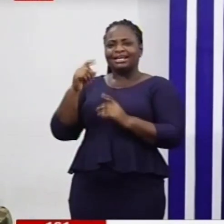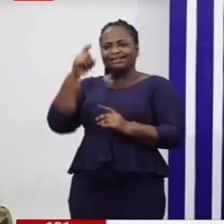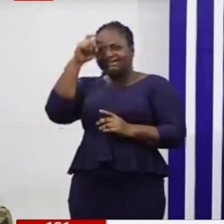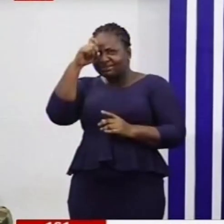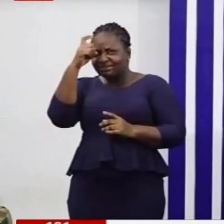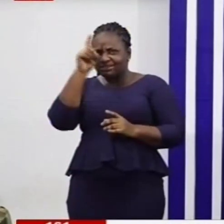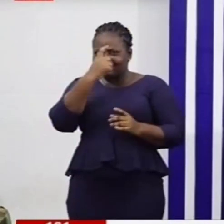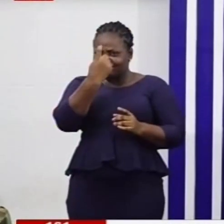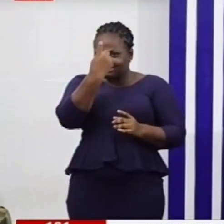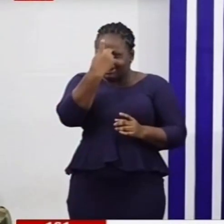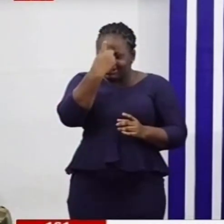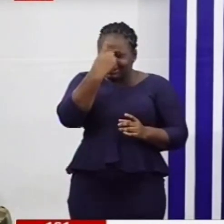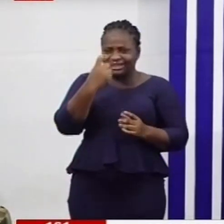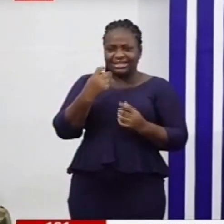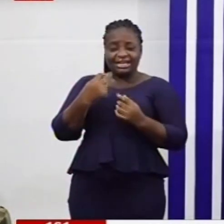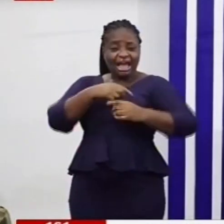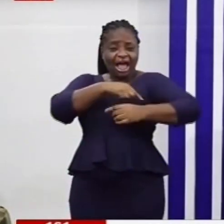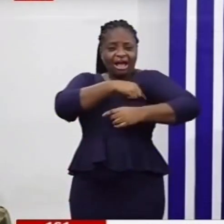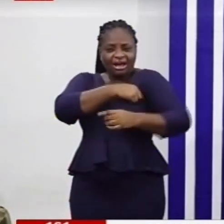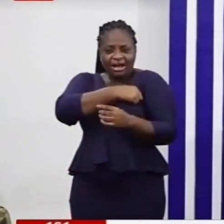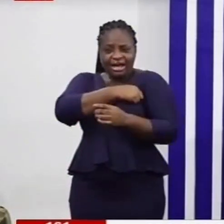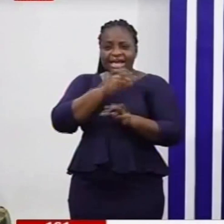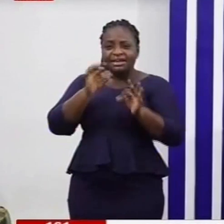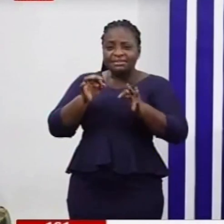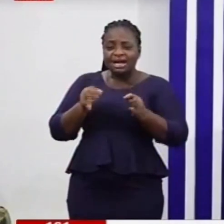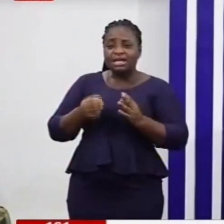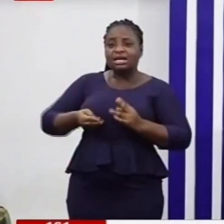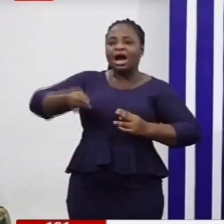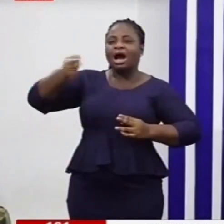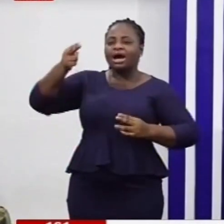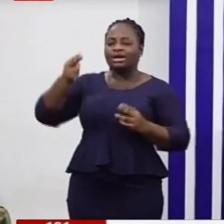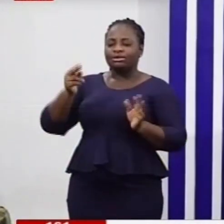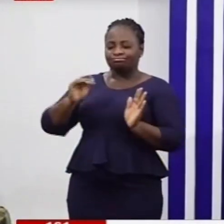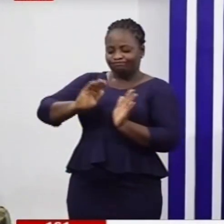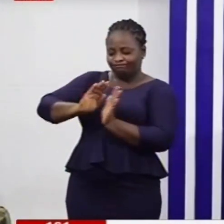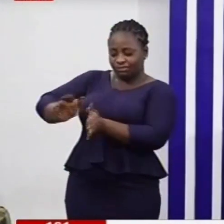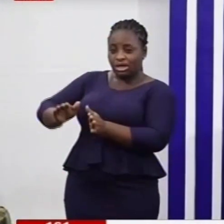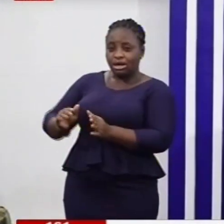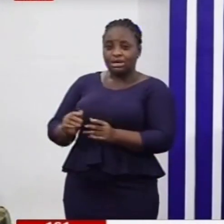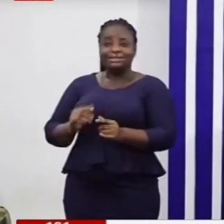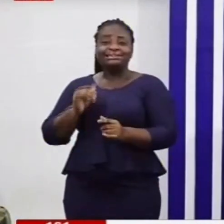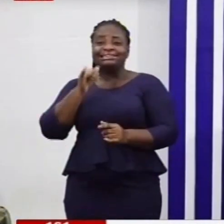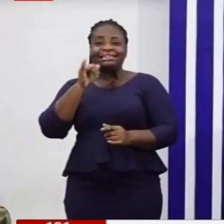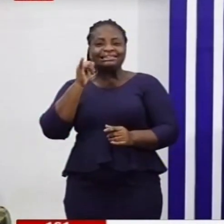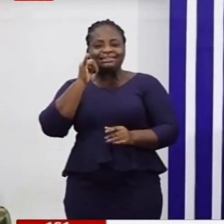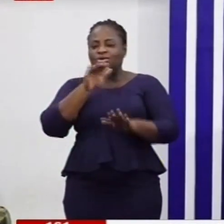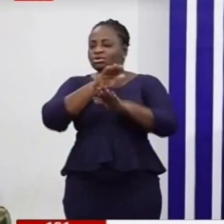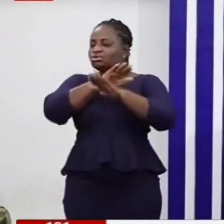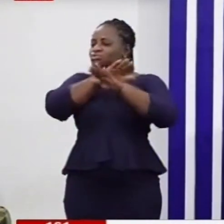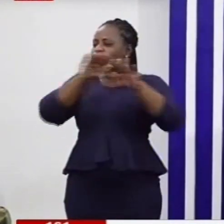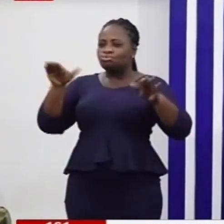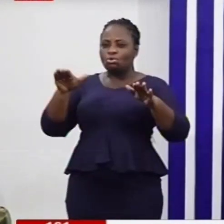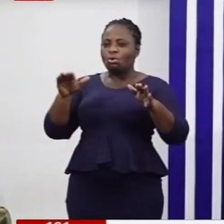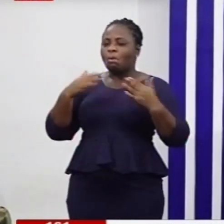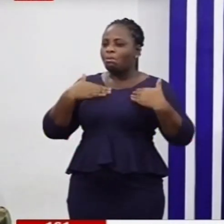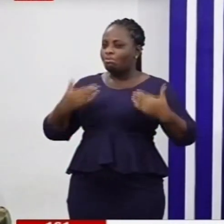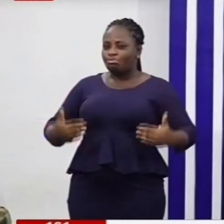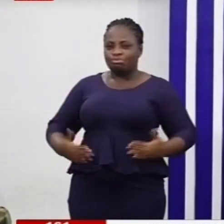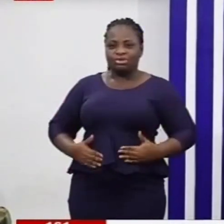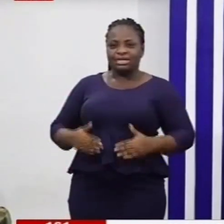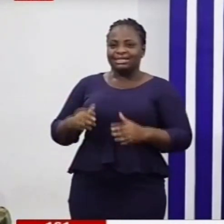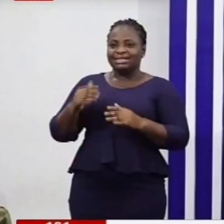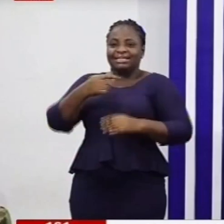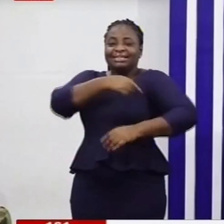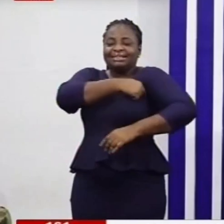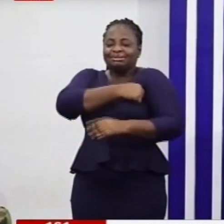their temperature goes high, then they go for isolation and then they test them. But yesterday, we didn't get any sample of anybody's temperature going